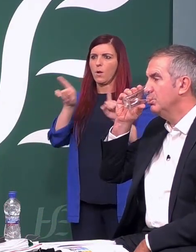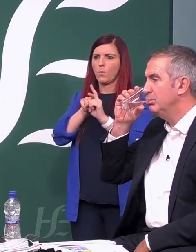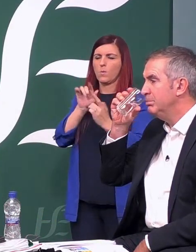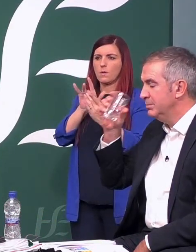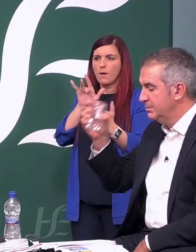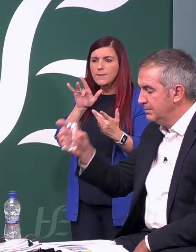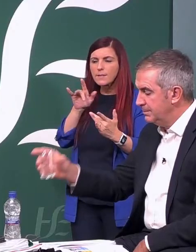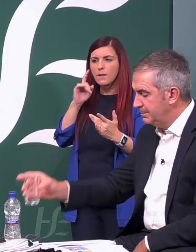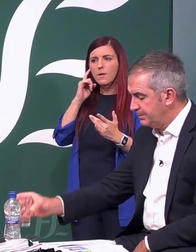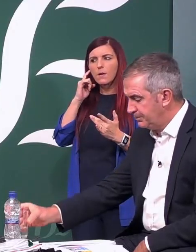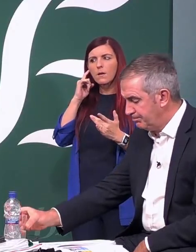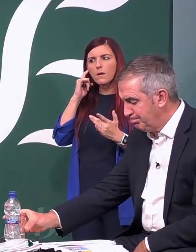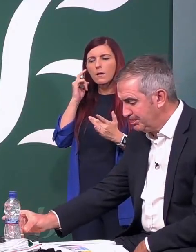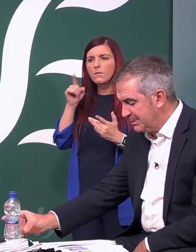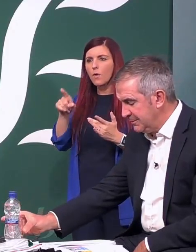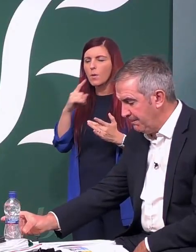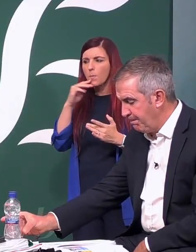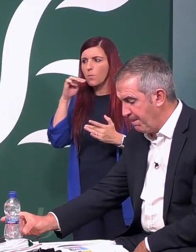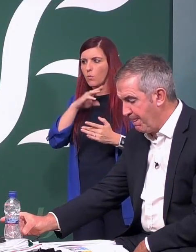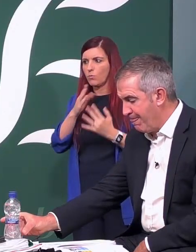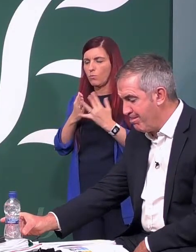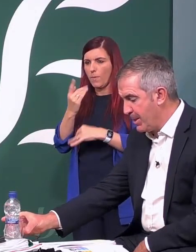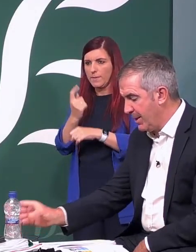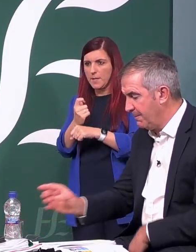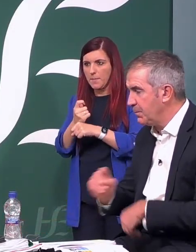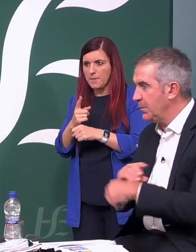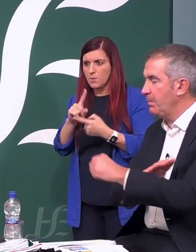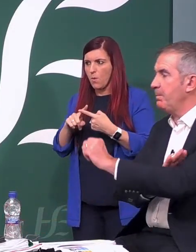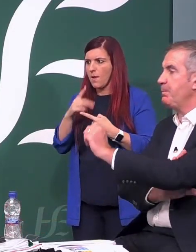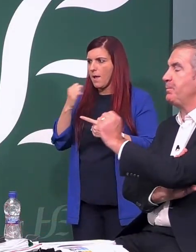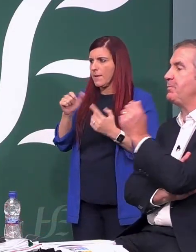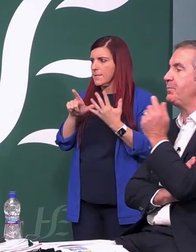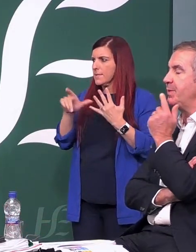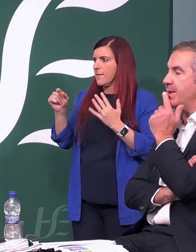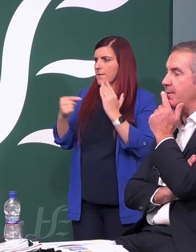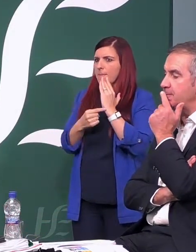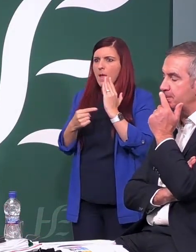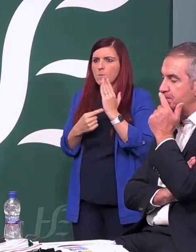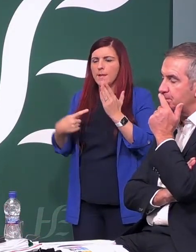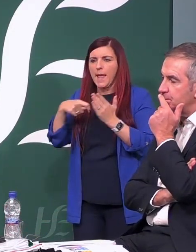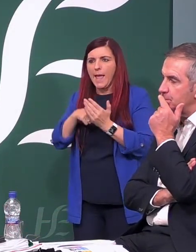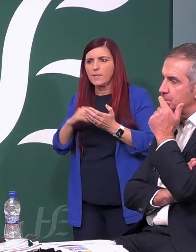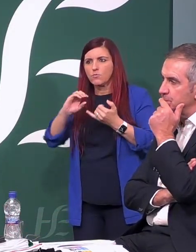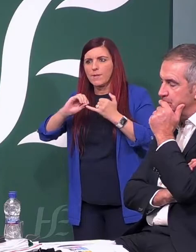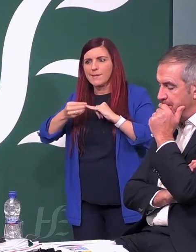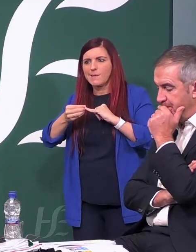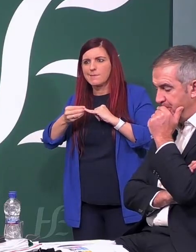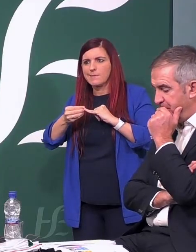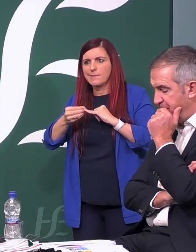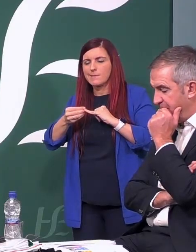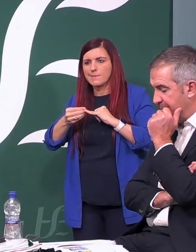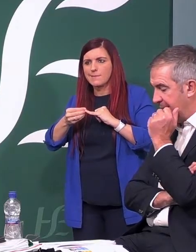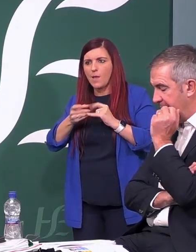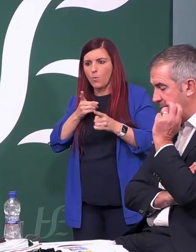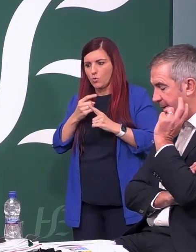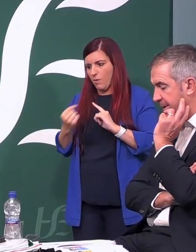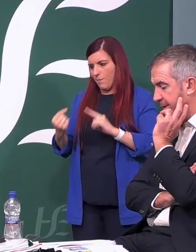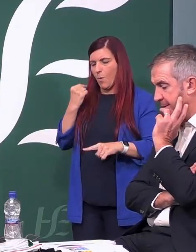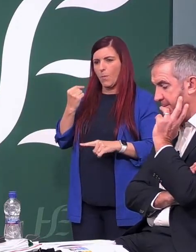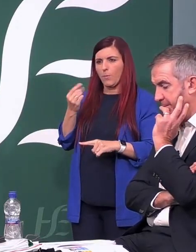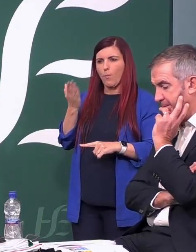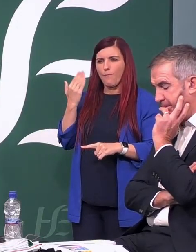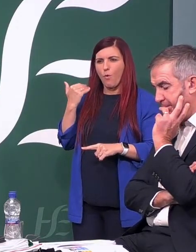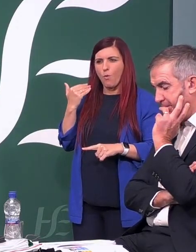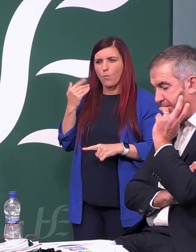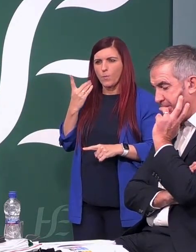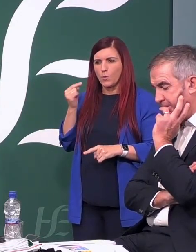weeks in September. We found during that period of time, we did 70,000 extra tests than we've actually done, would